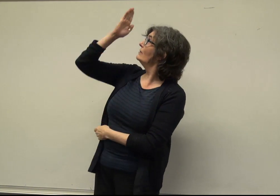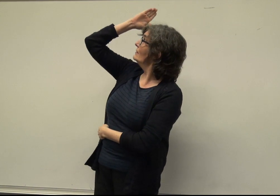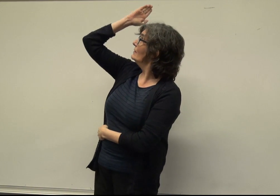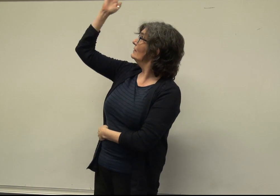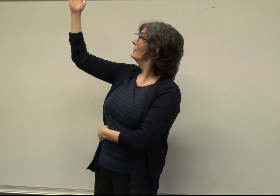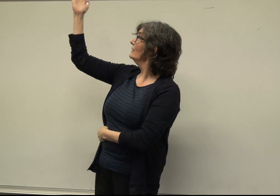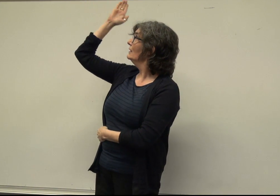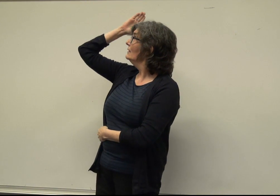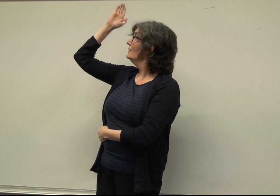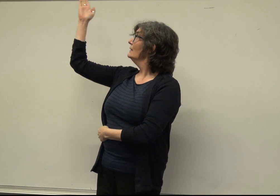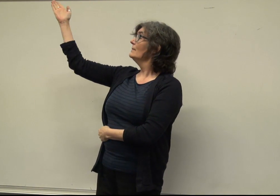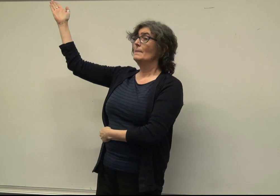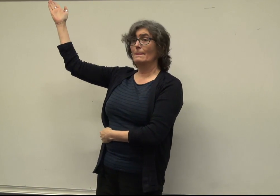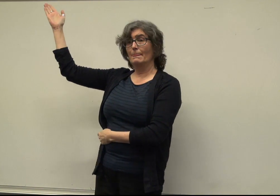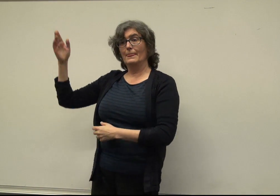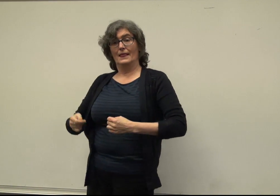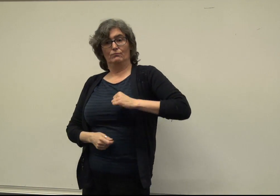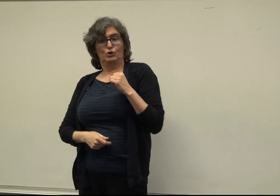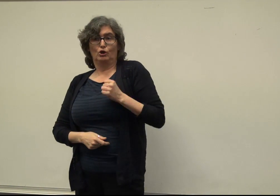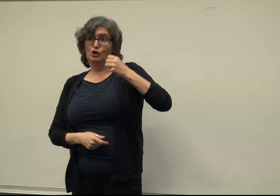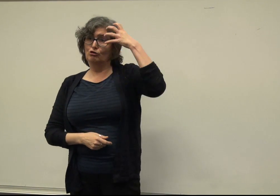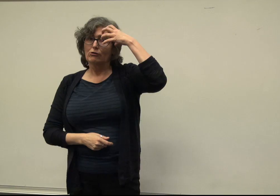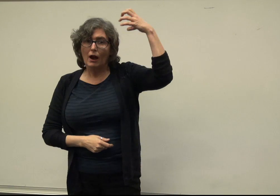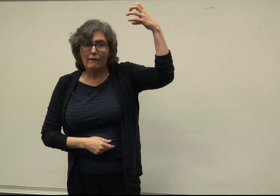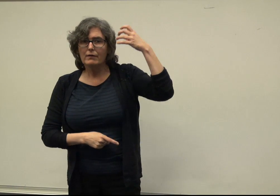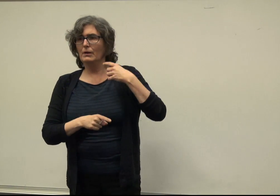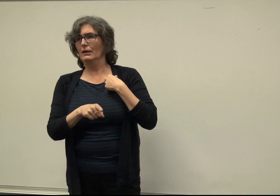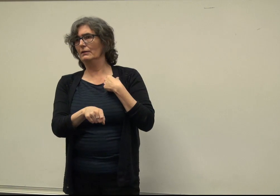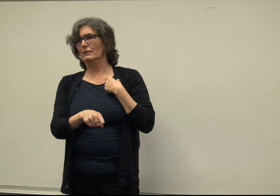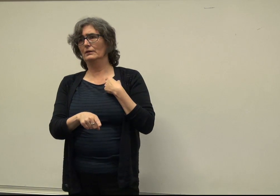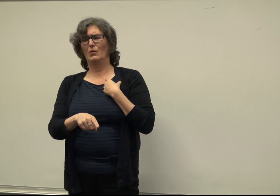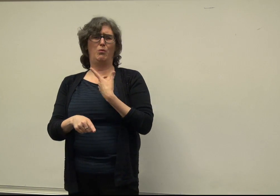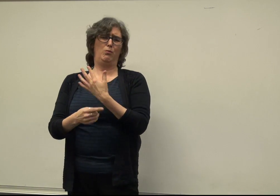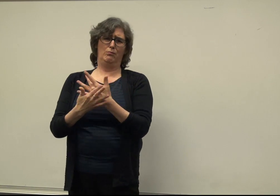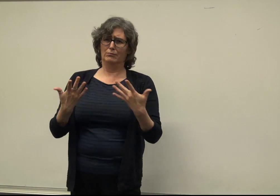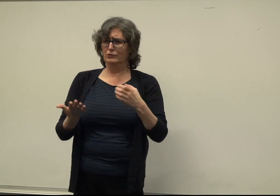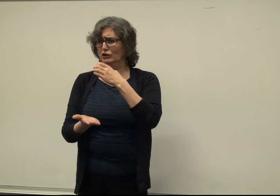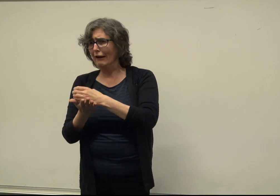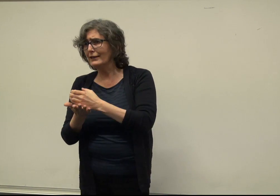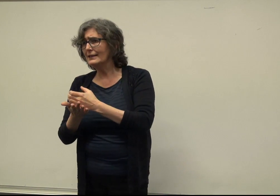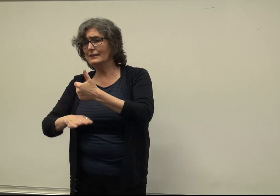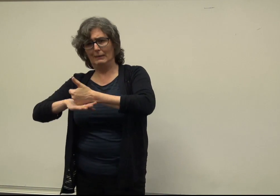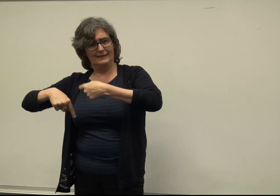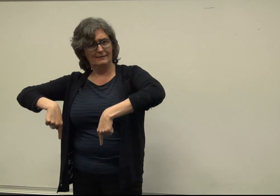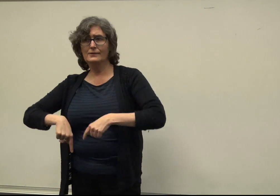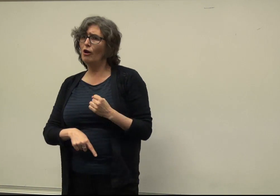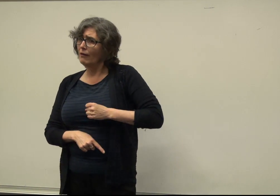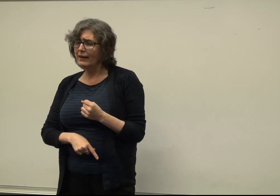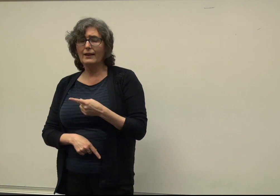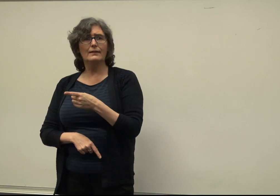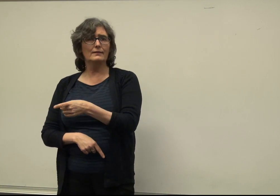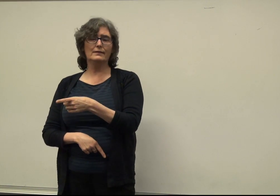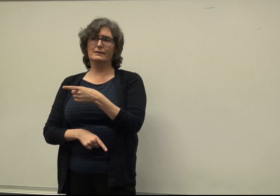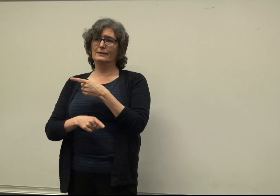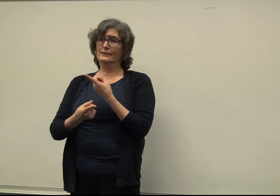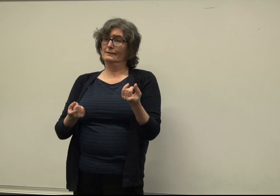Scottish Government here, several councils, several charities in Scotland, but